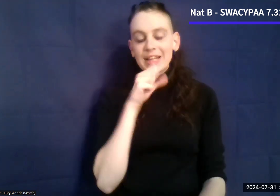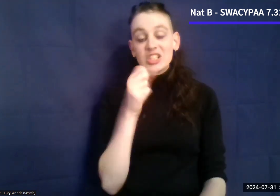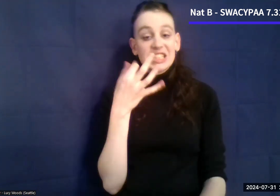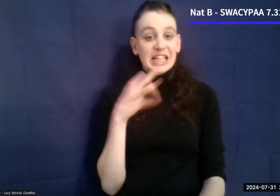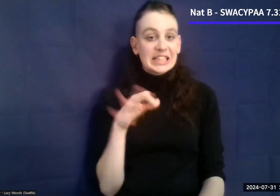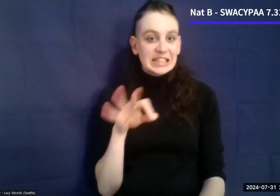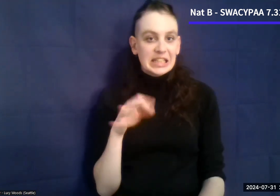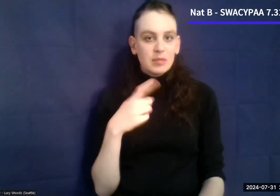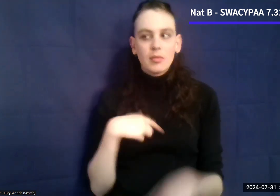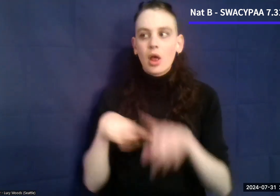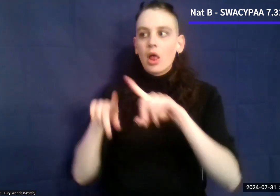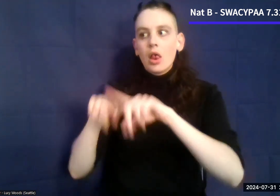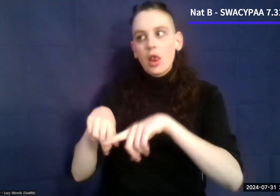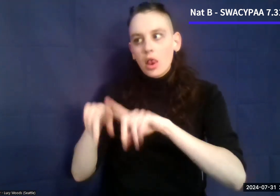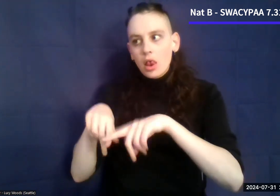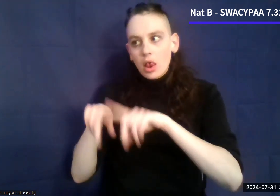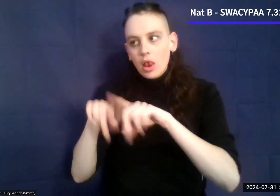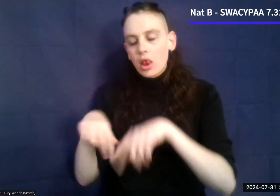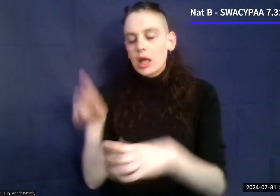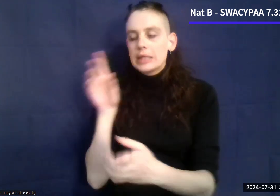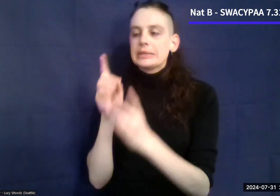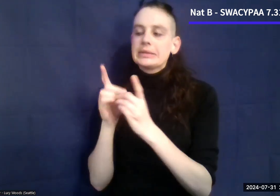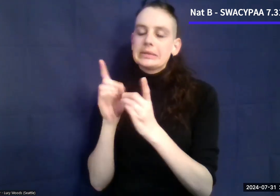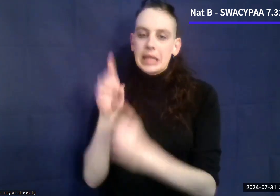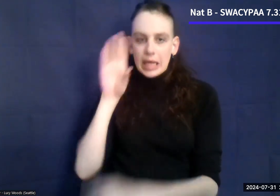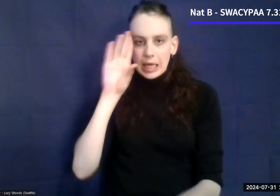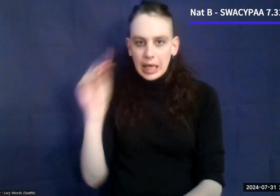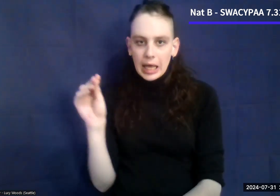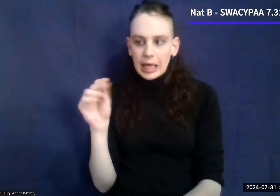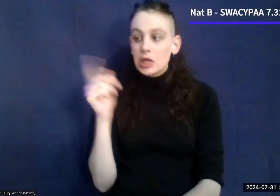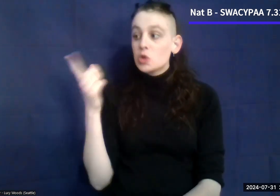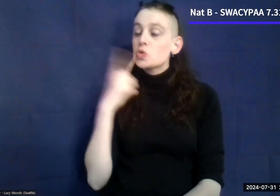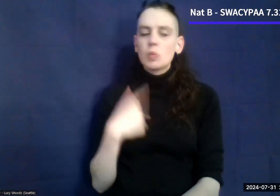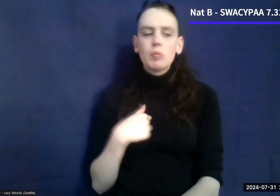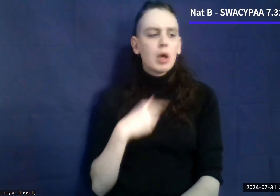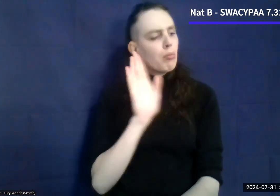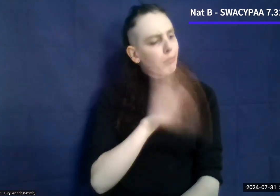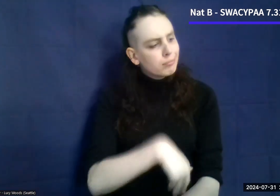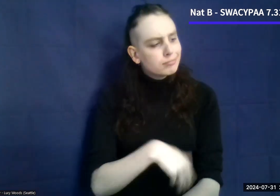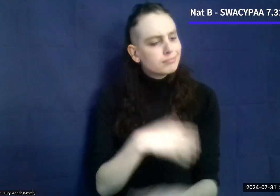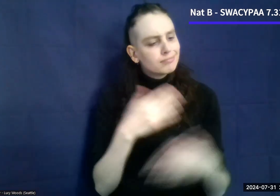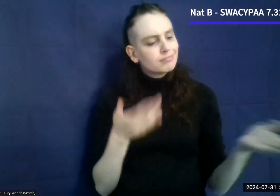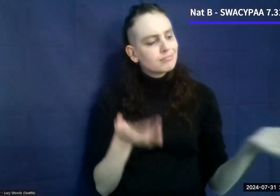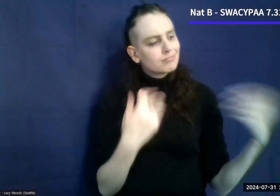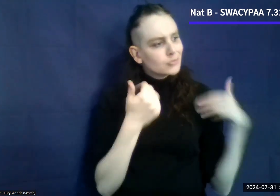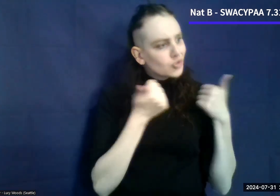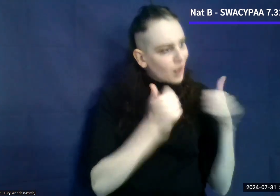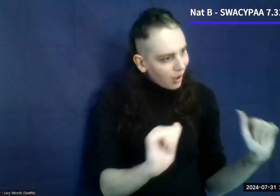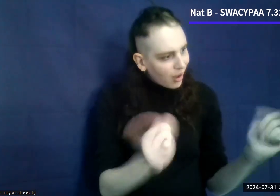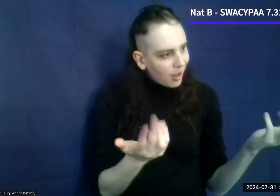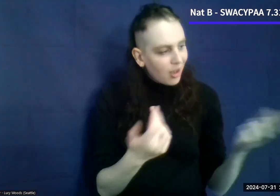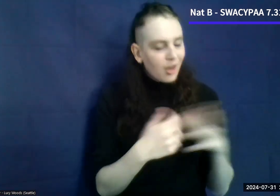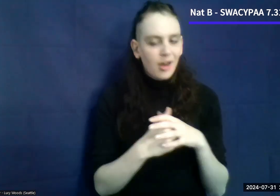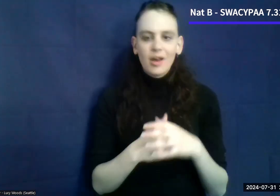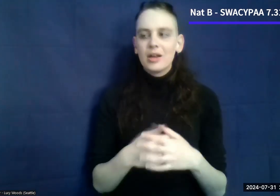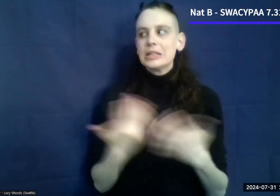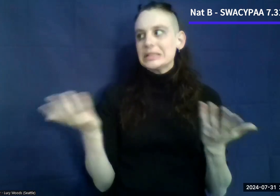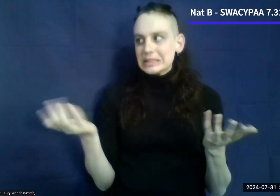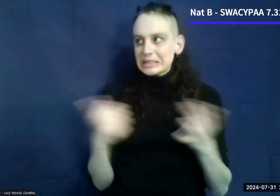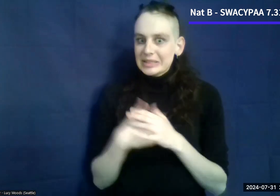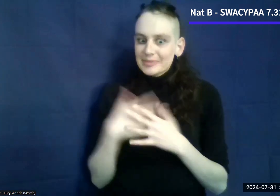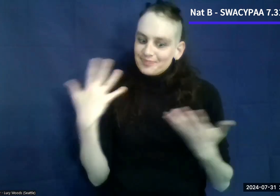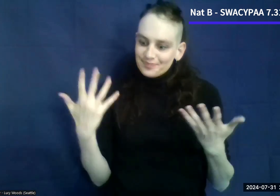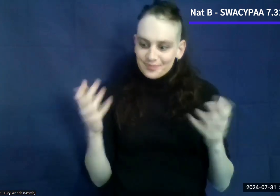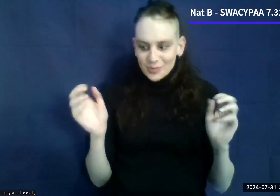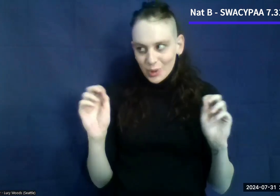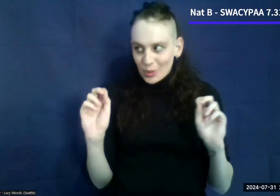and I was dating a guy, and he said don't knock it till you try it. And so I tried it, right? Like you have to if you're